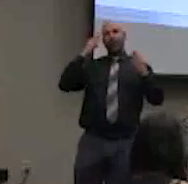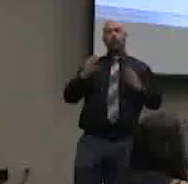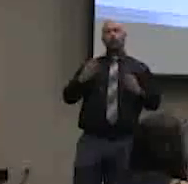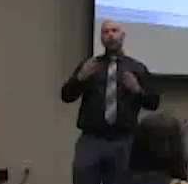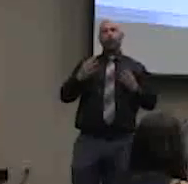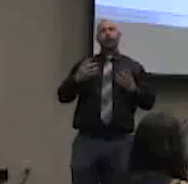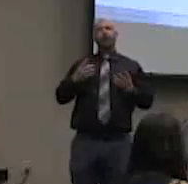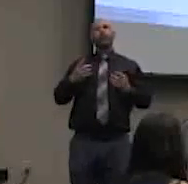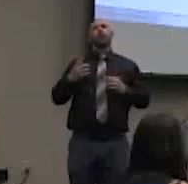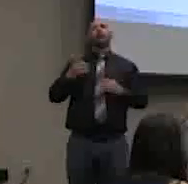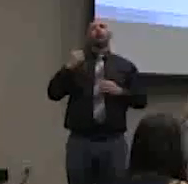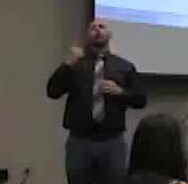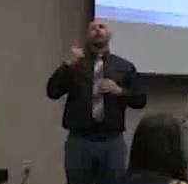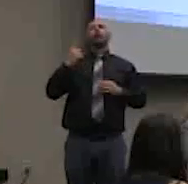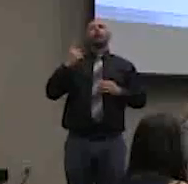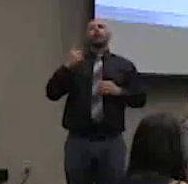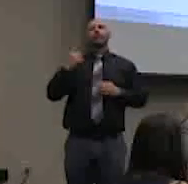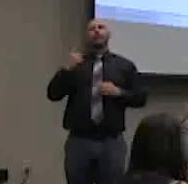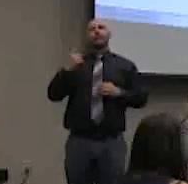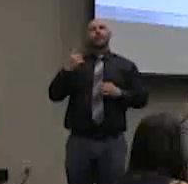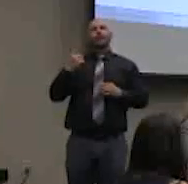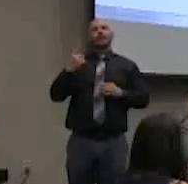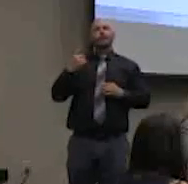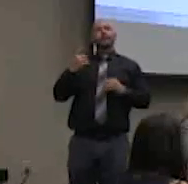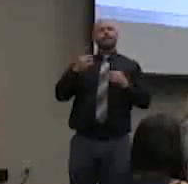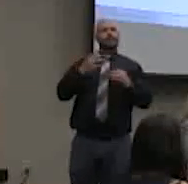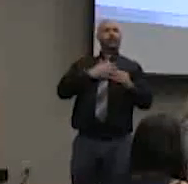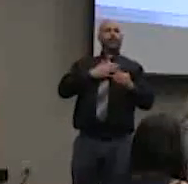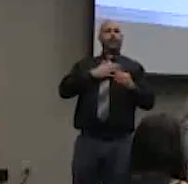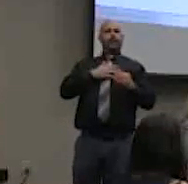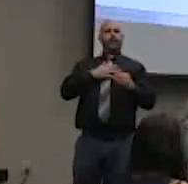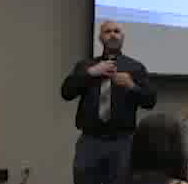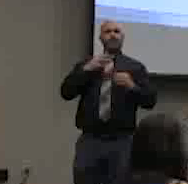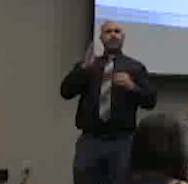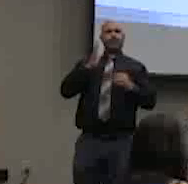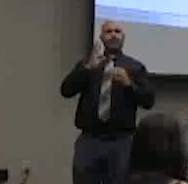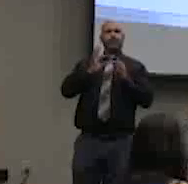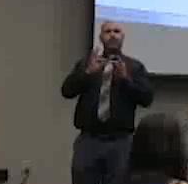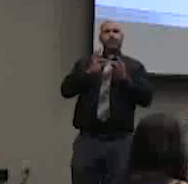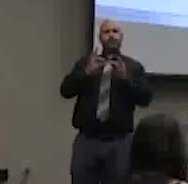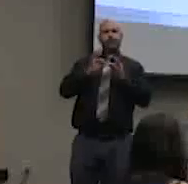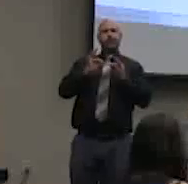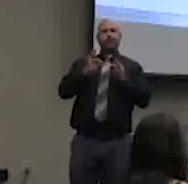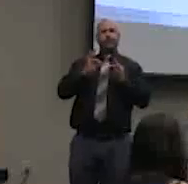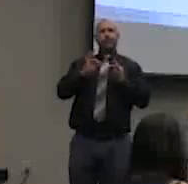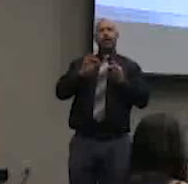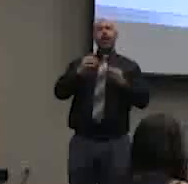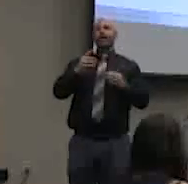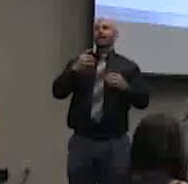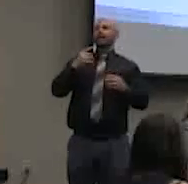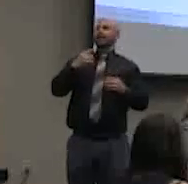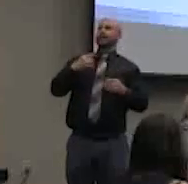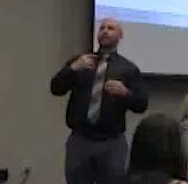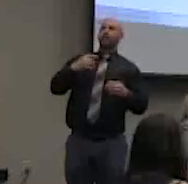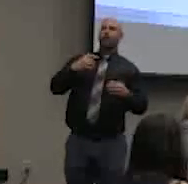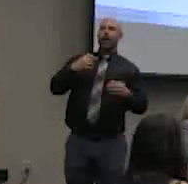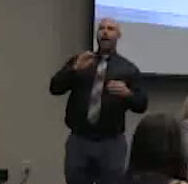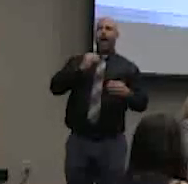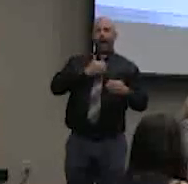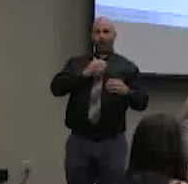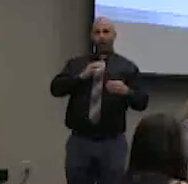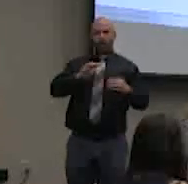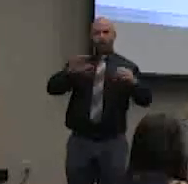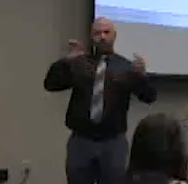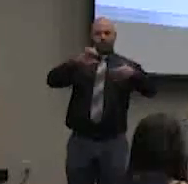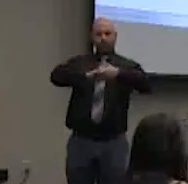described our Ready Start network as is our collaborative on steroids. So that you know, that